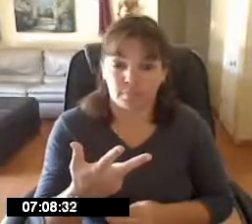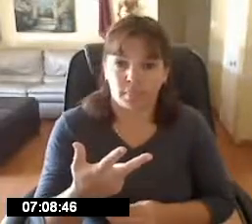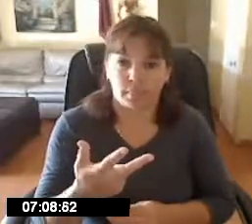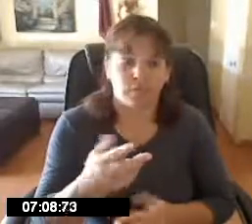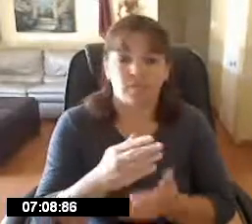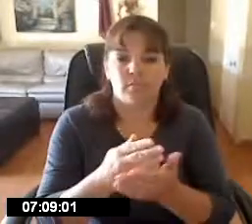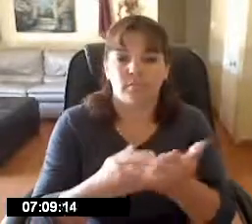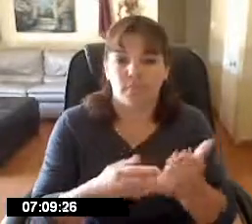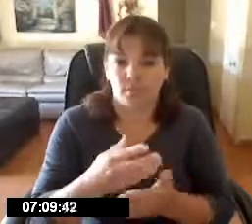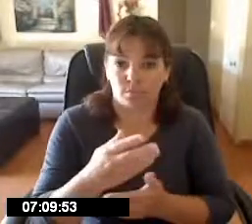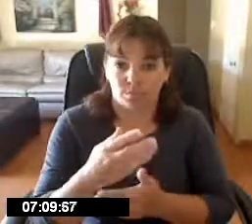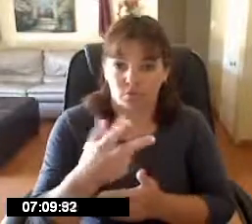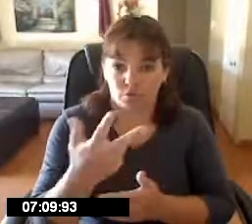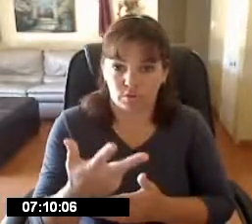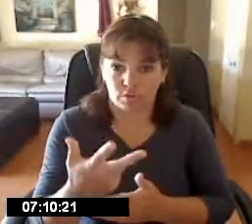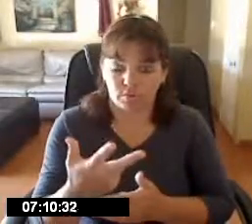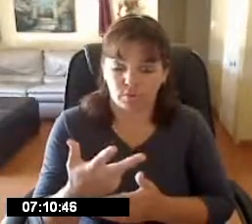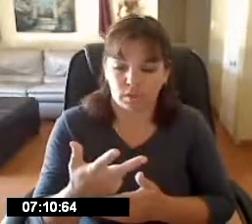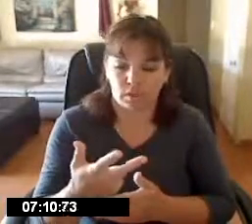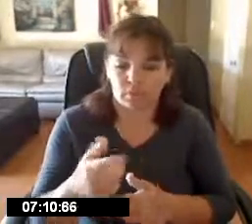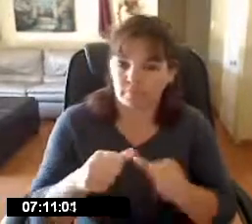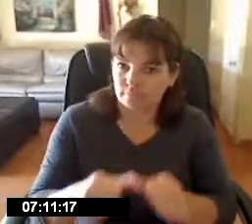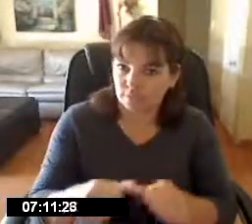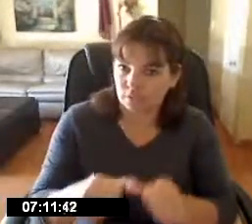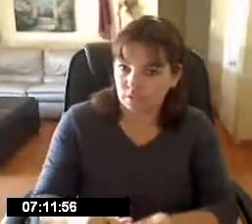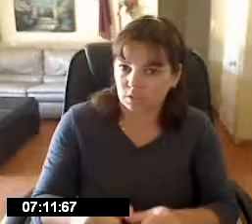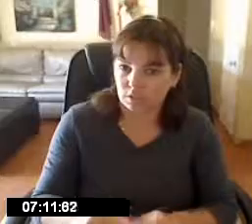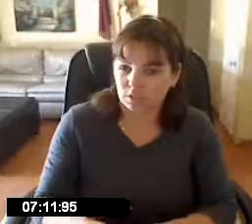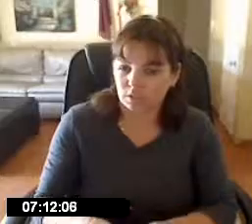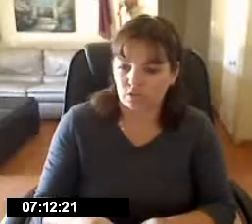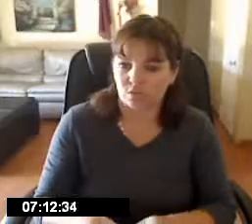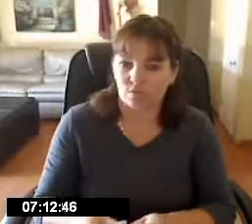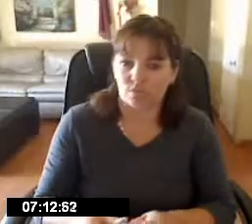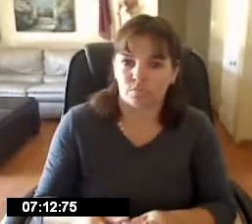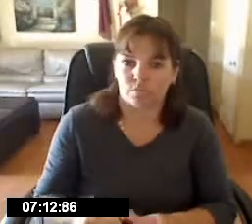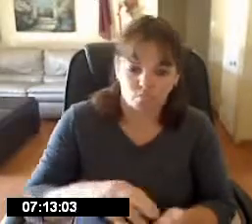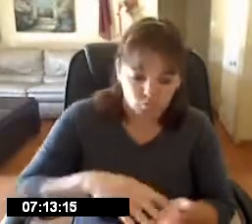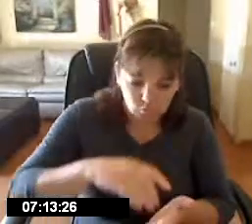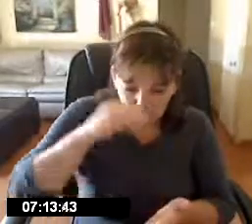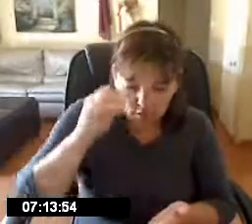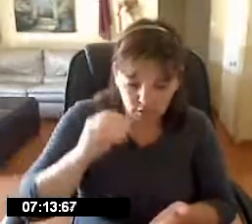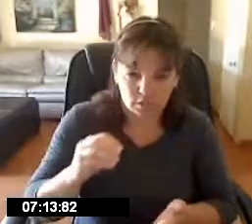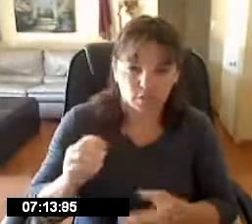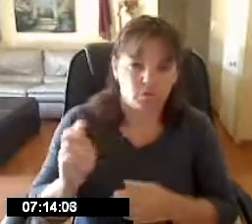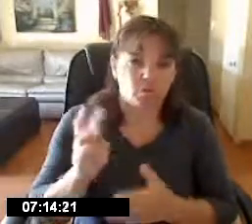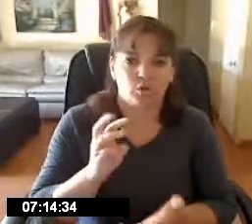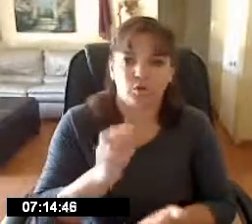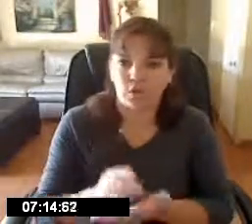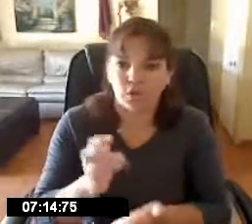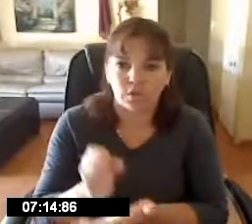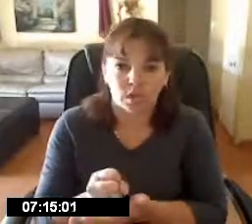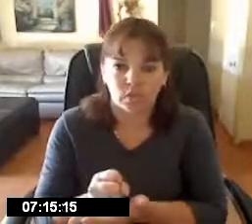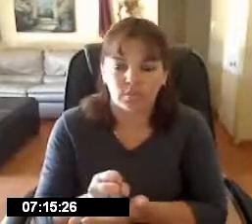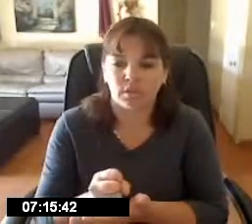of interpreting by attending workshops, classes, reading professional literature, working with a